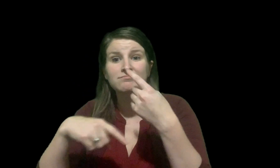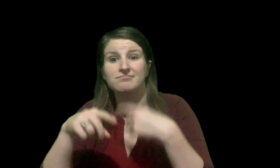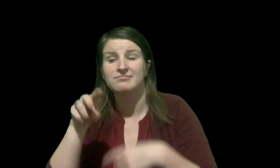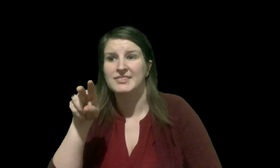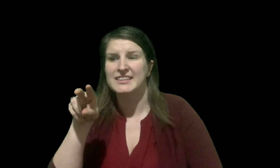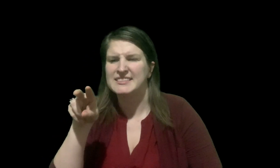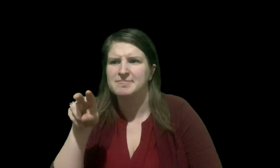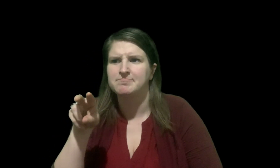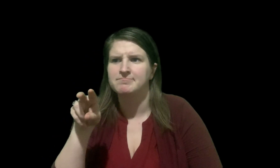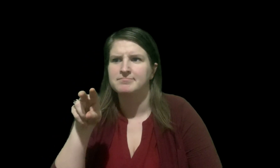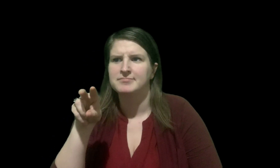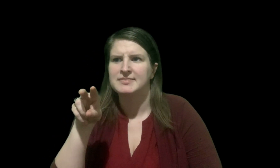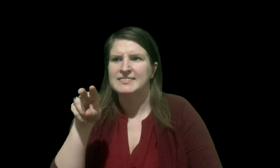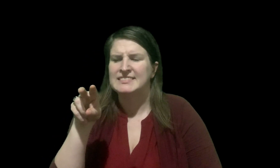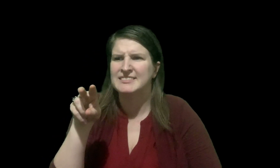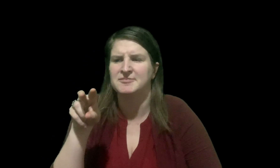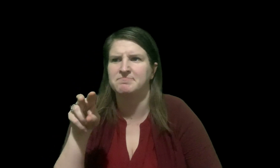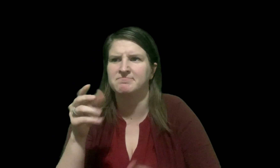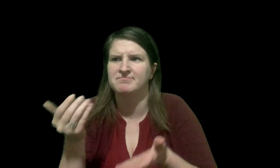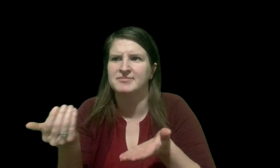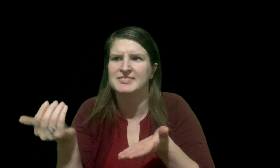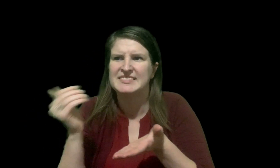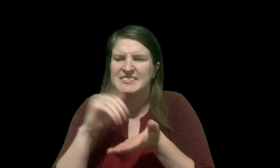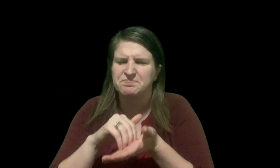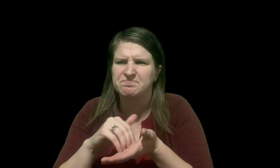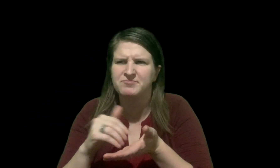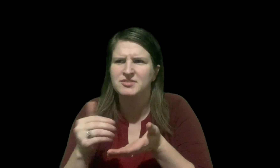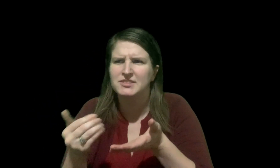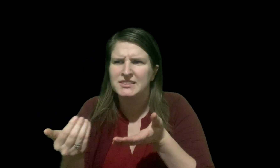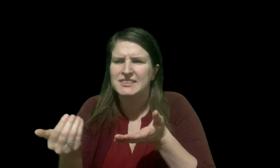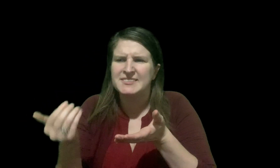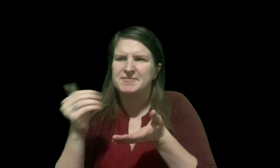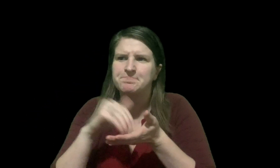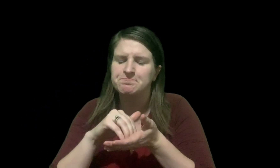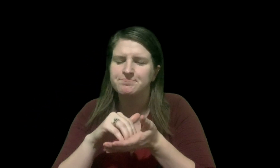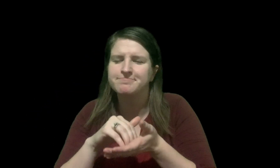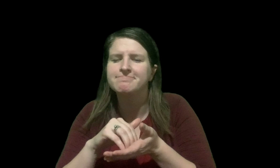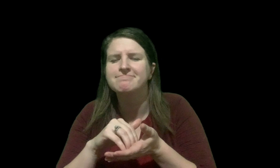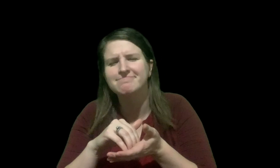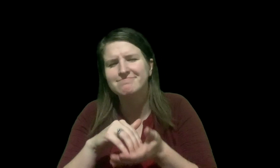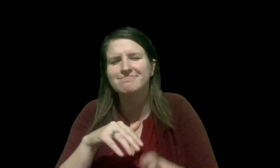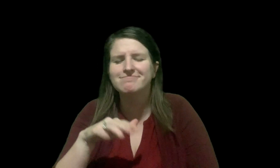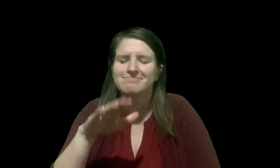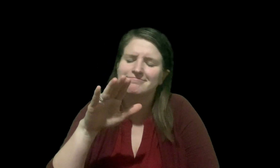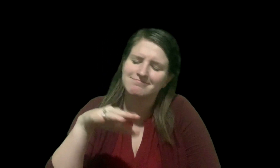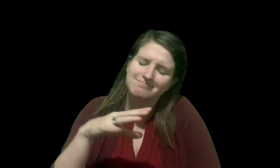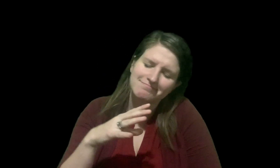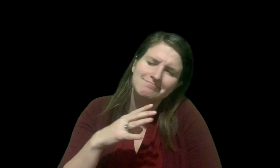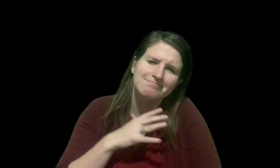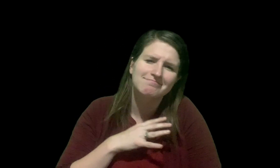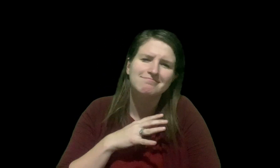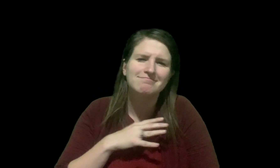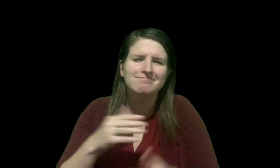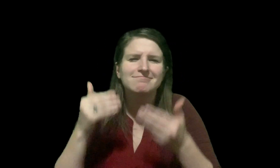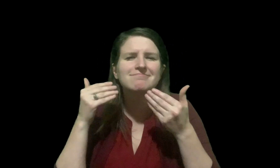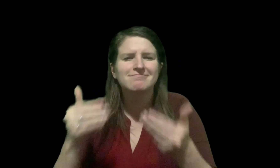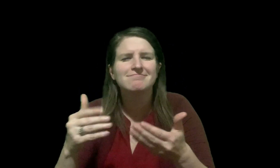And whenever the teacher is signing, if there is a sign that you just don't understand and you need them to repeat themselves,